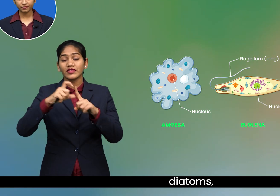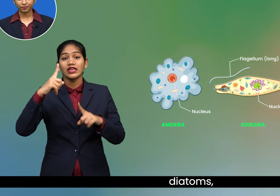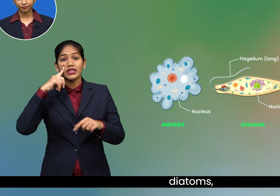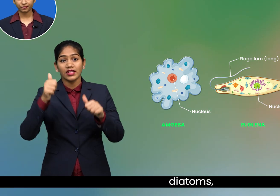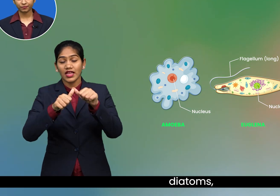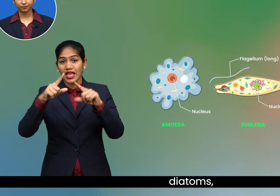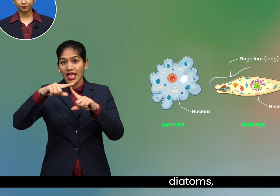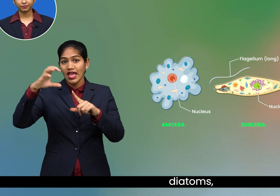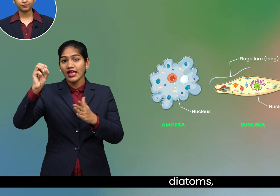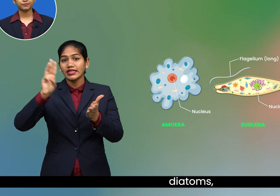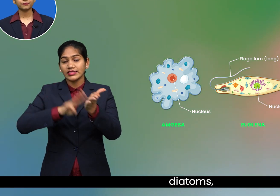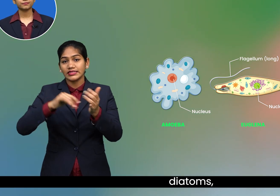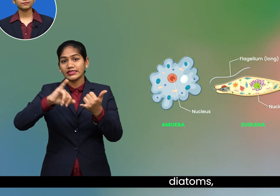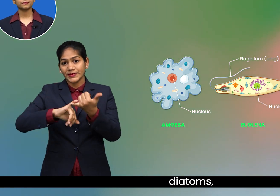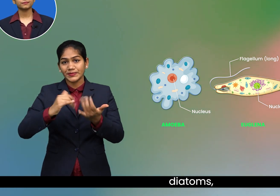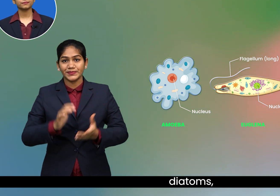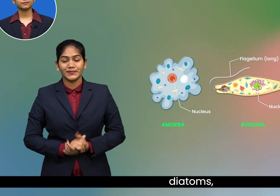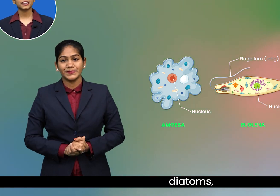diatoms,